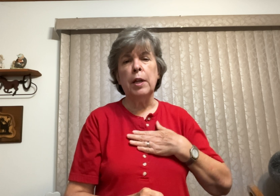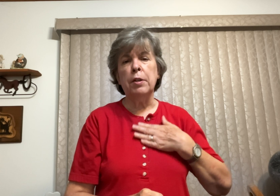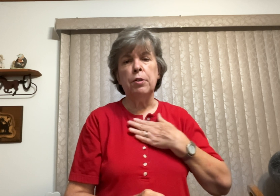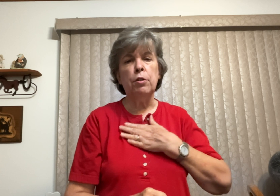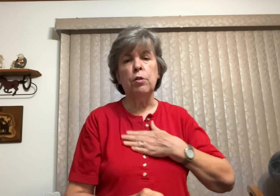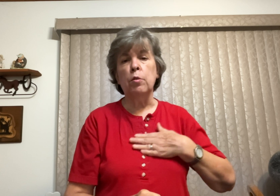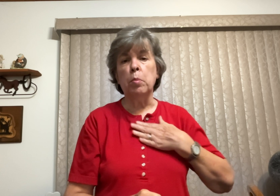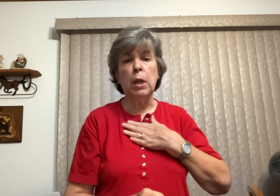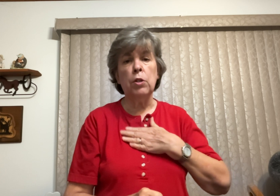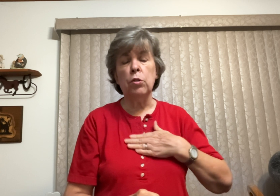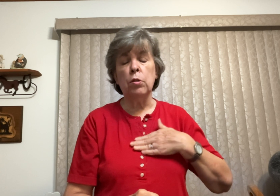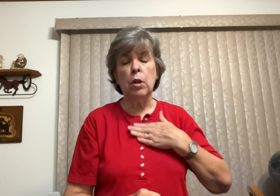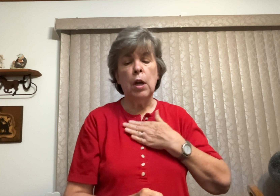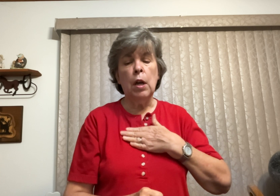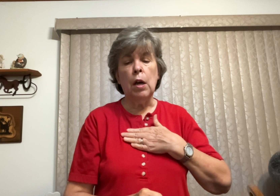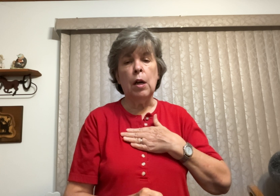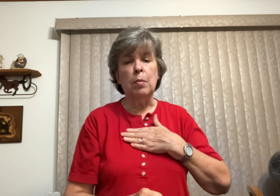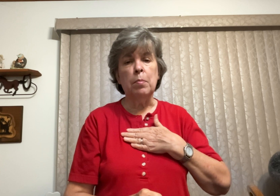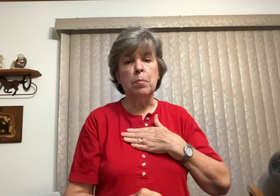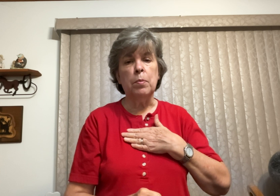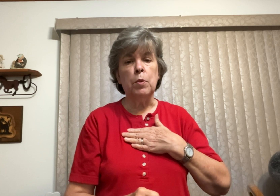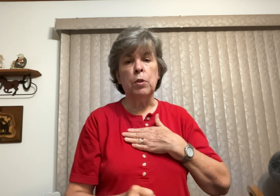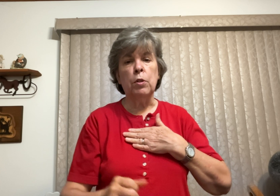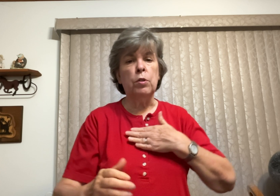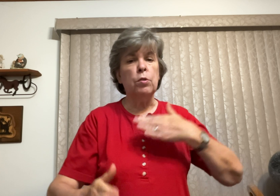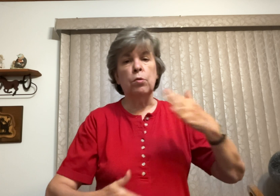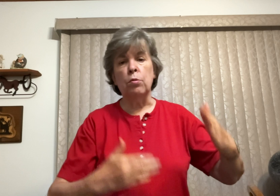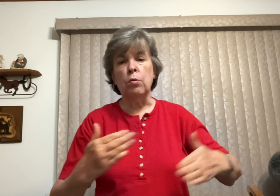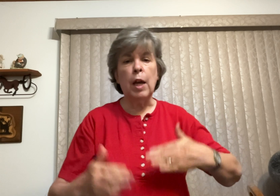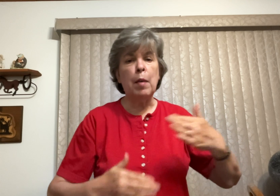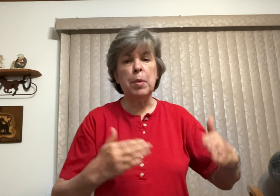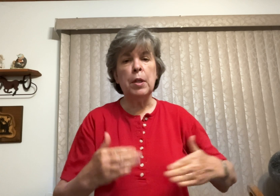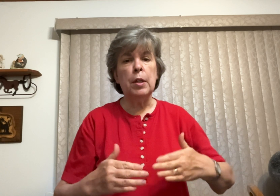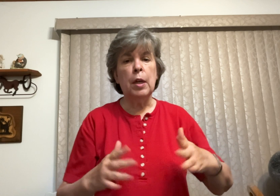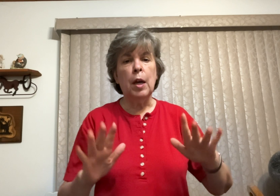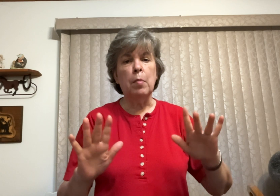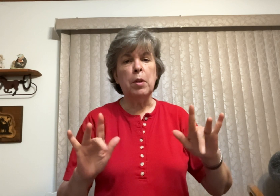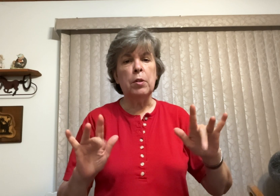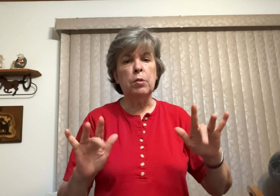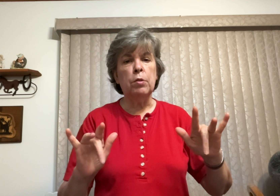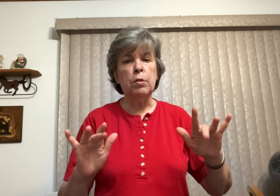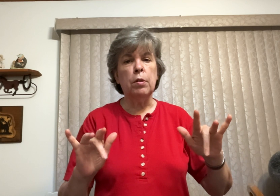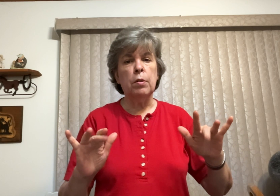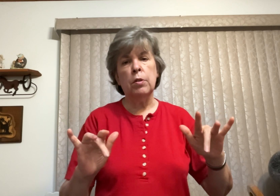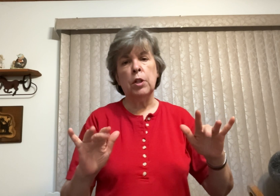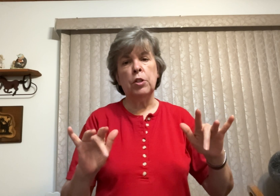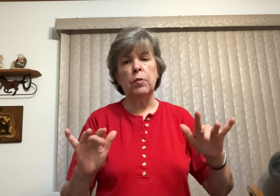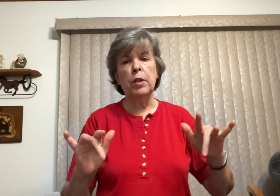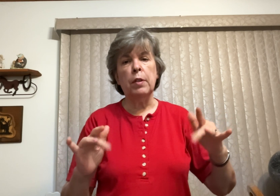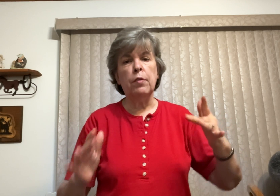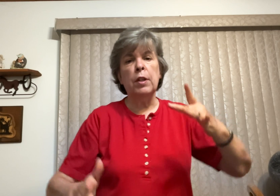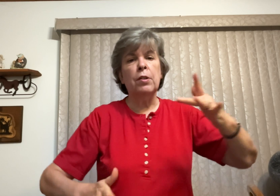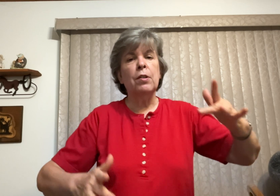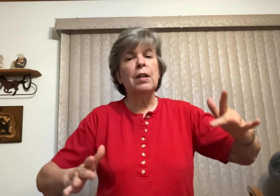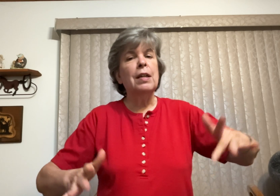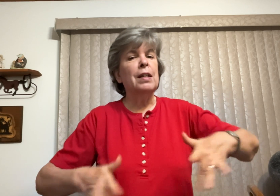here. You could do pleasure, or you could do happy. I'm going to do the touchy-feely finger and